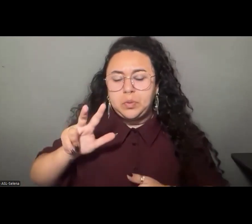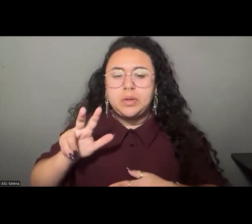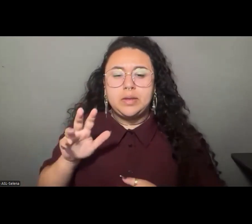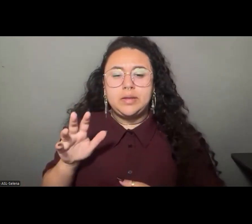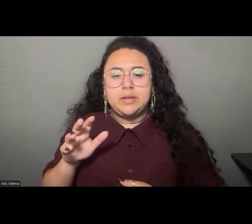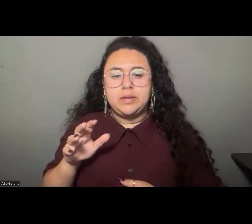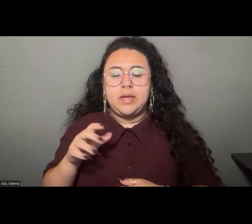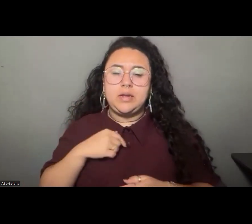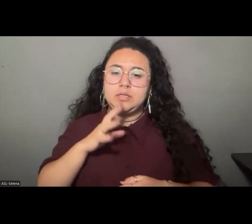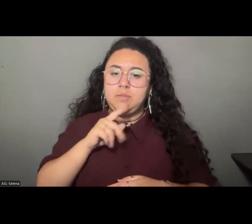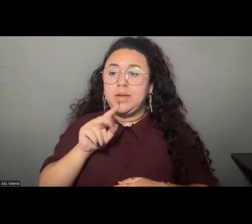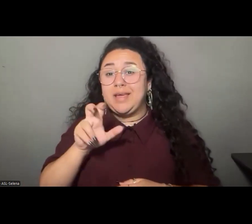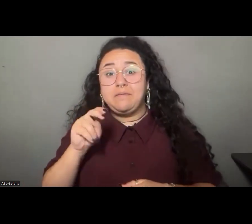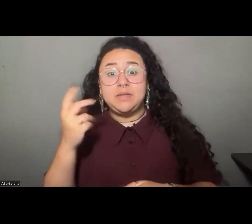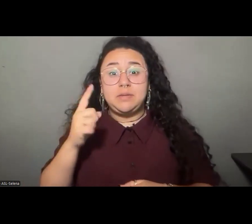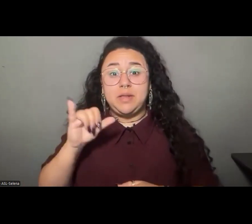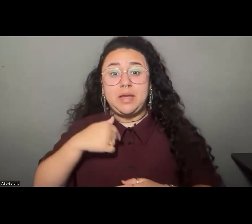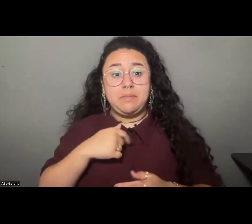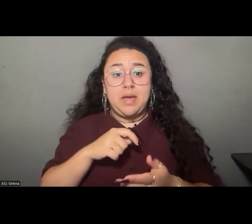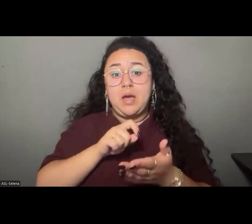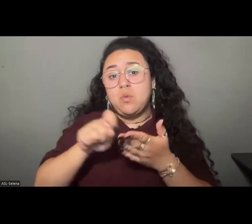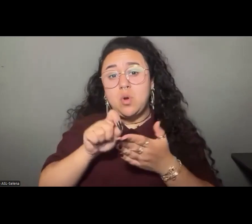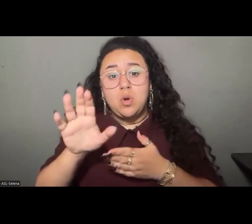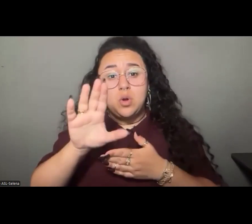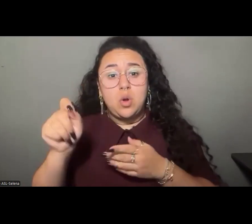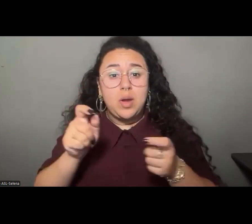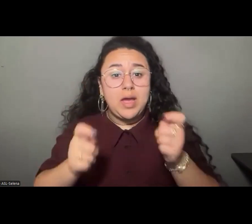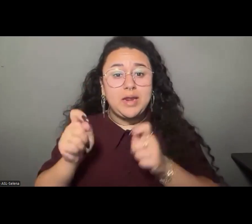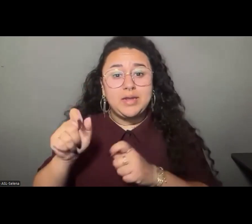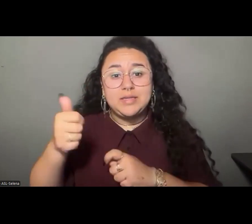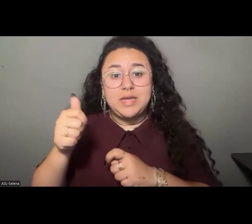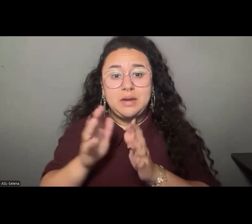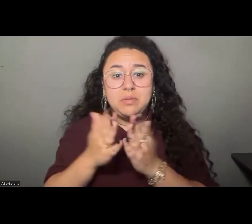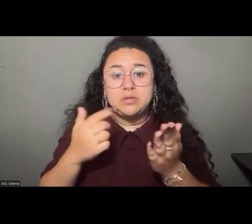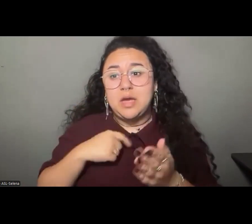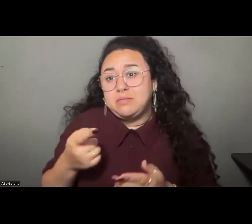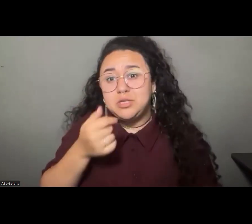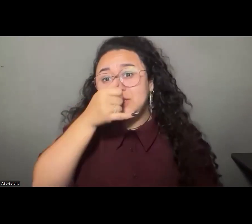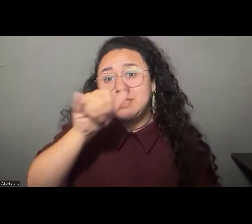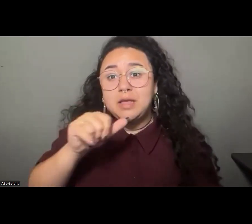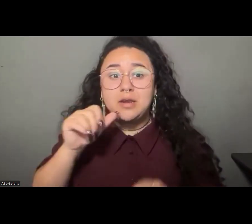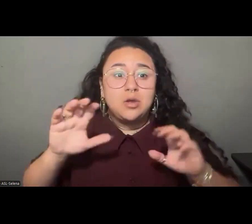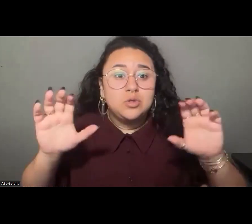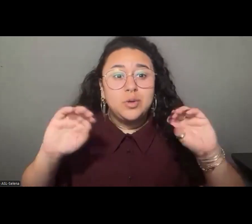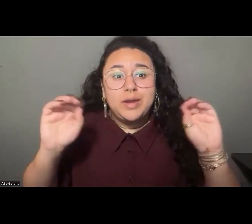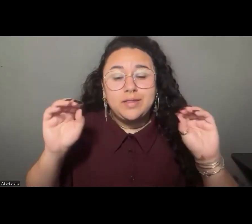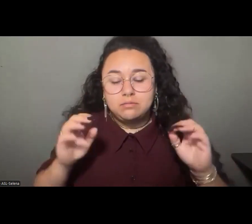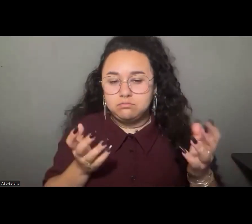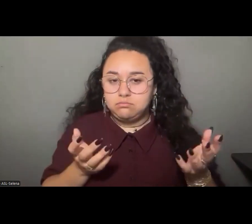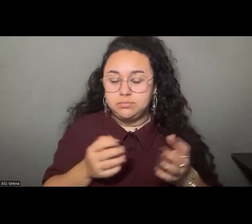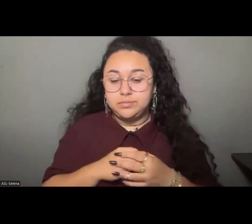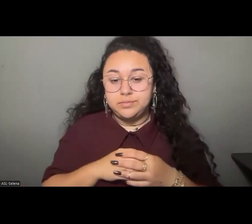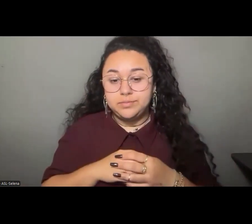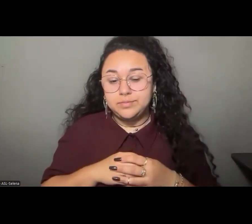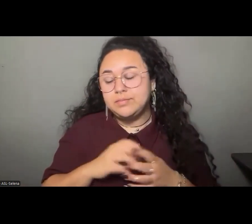like me, where I wrote or co-edited 10 books, can be like, I don't know, I'm just a doofus. I don't do anything, and but